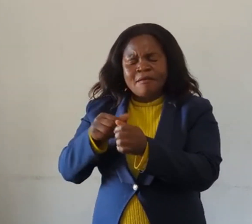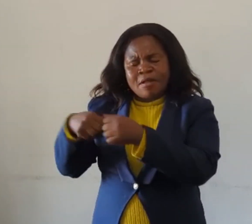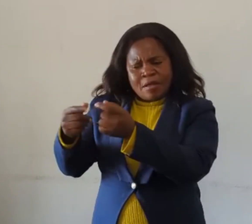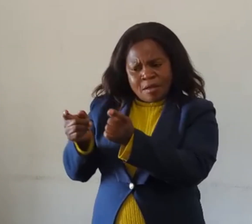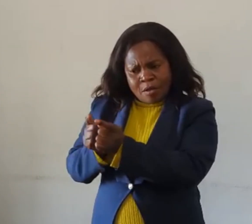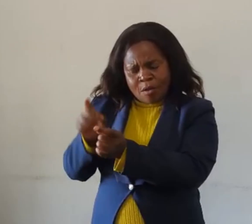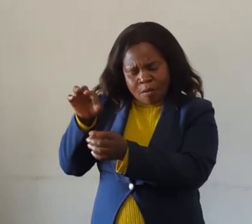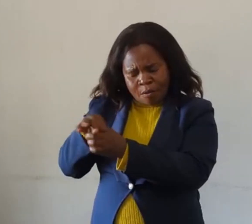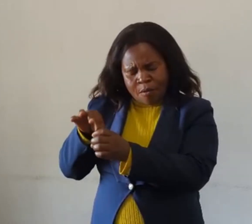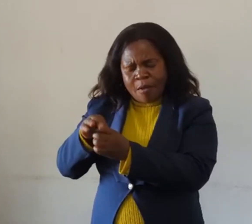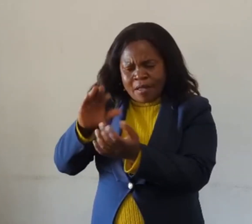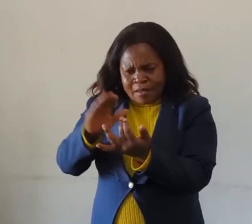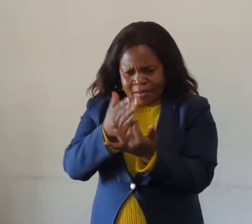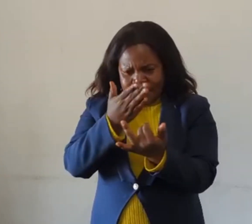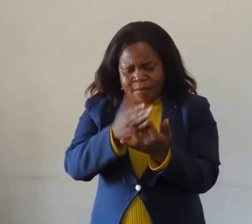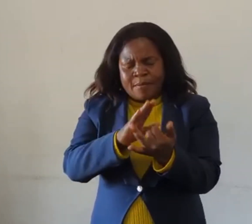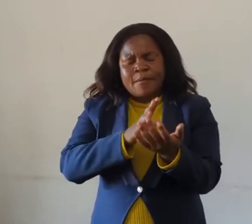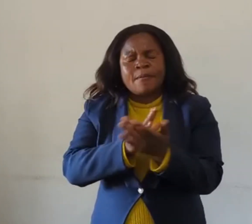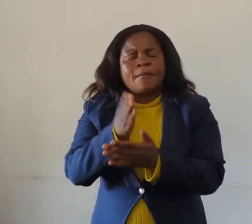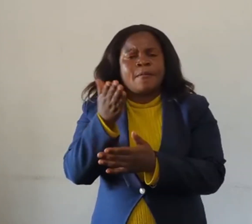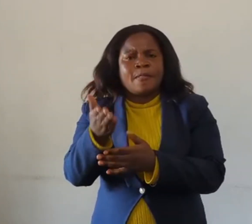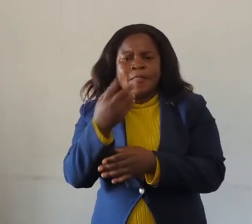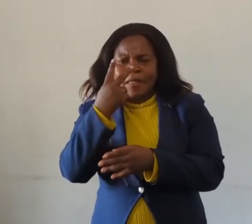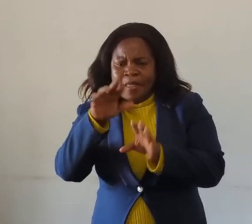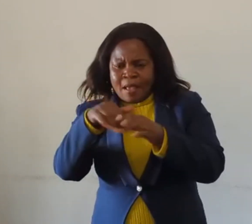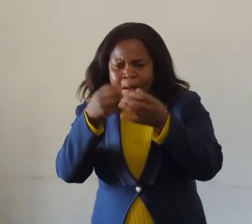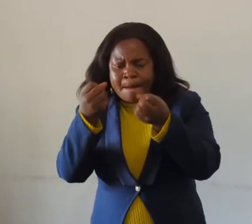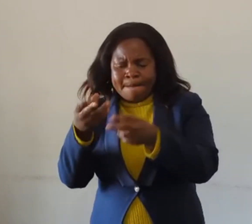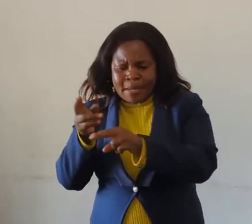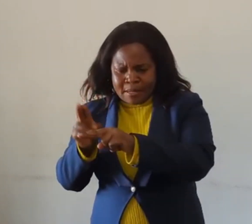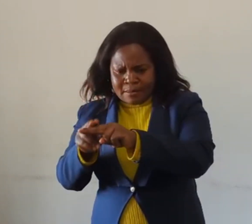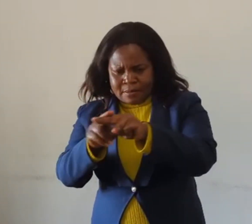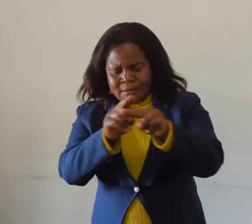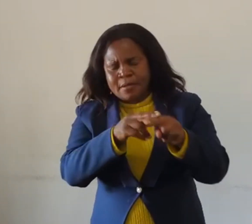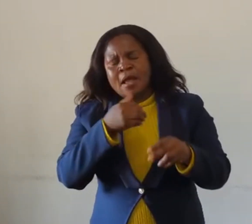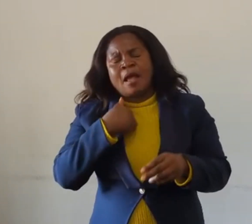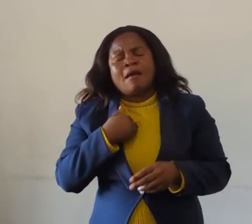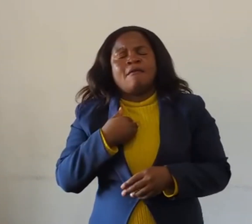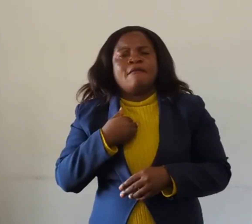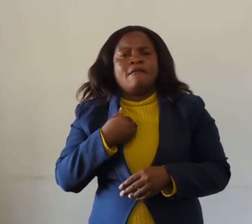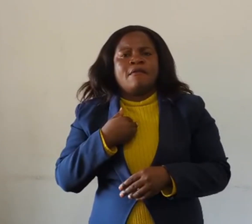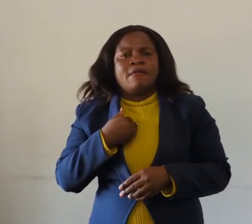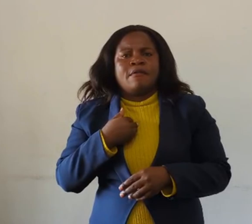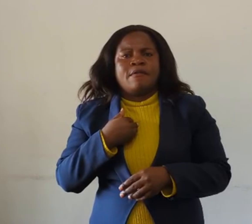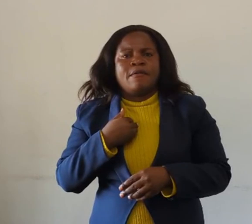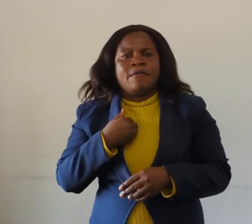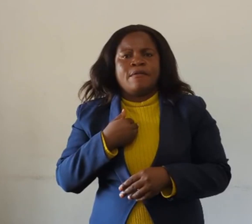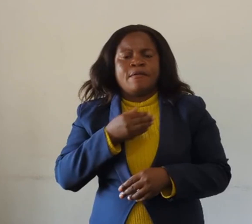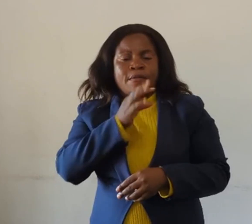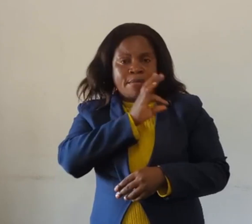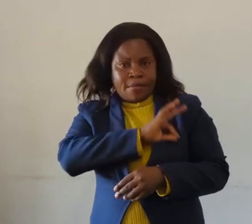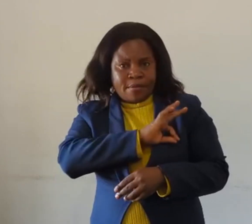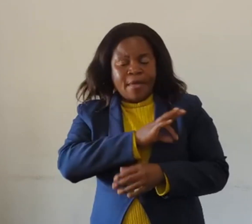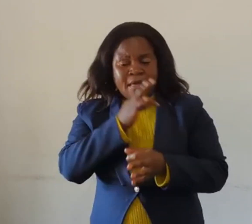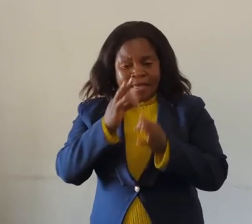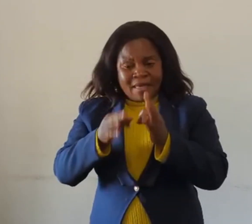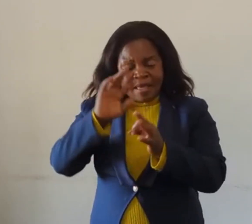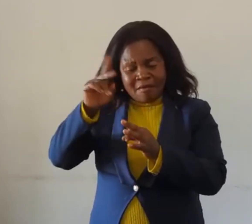that ratio to see how many seats it has earned. If a party gets a whole